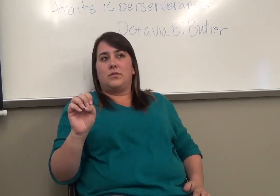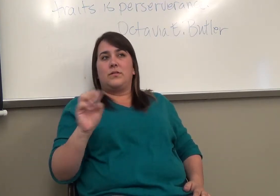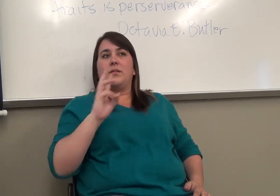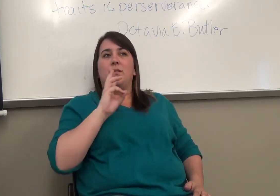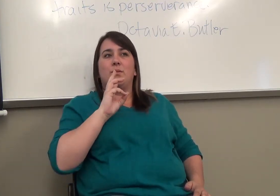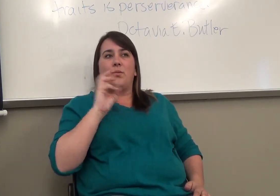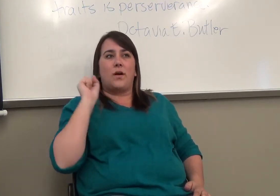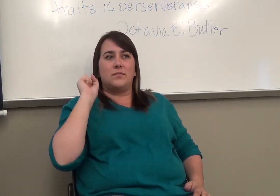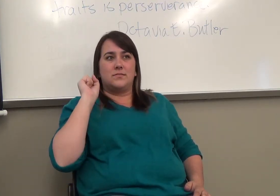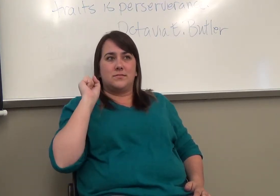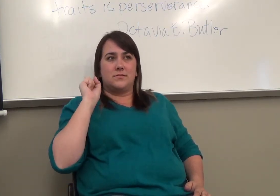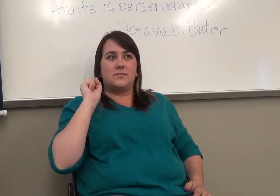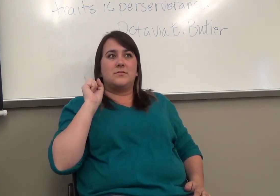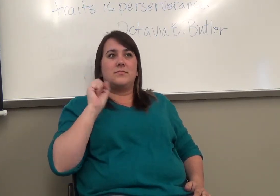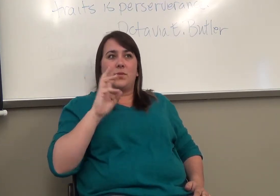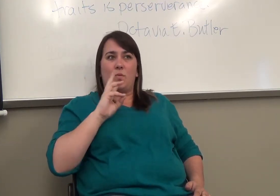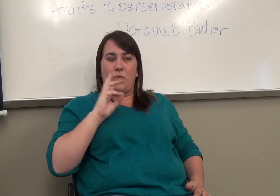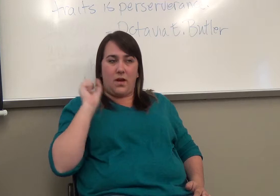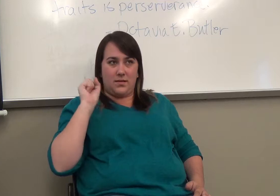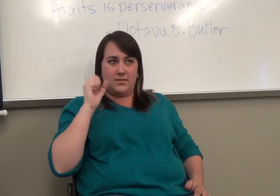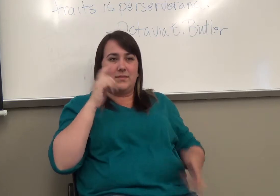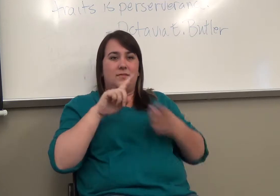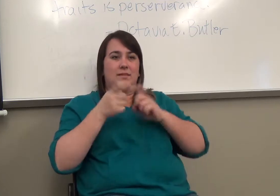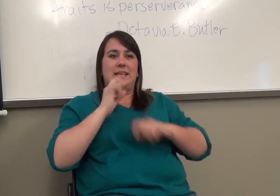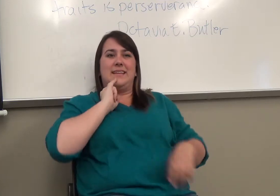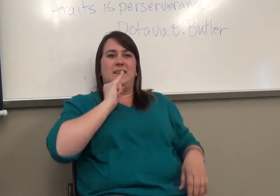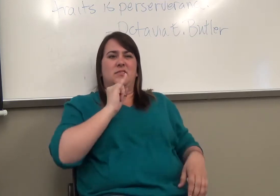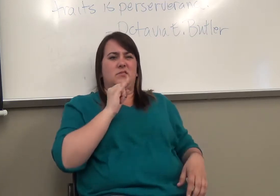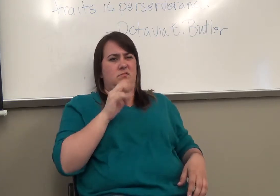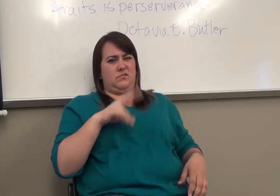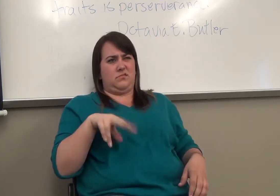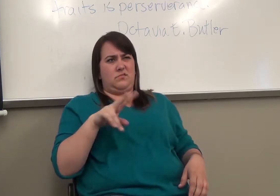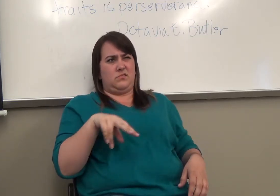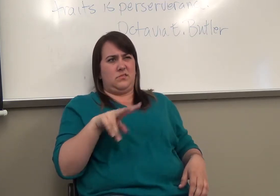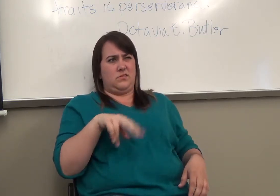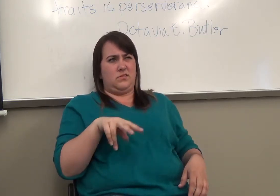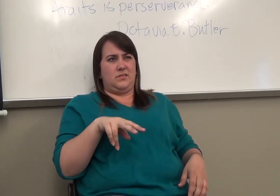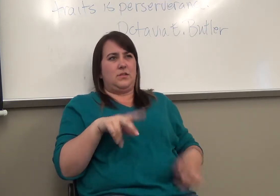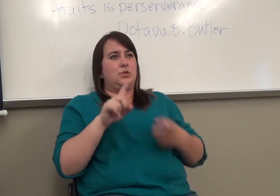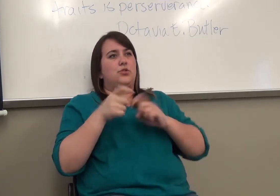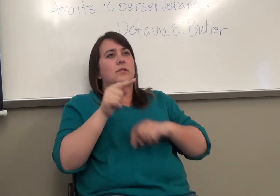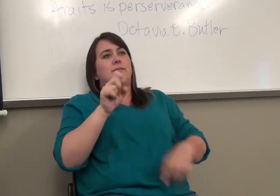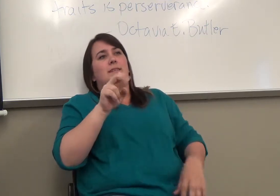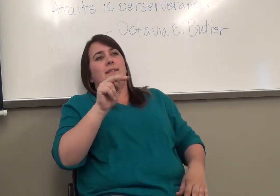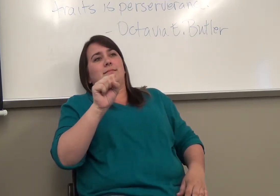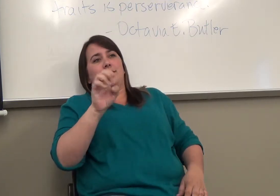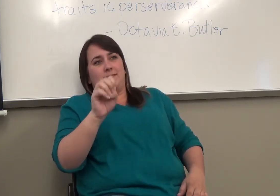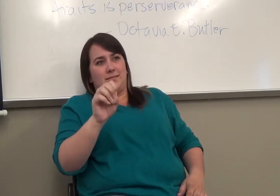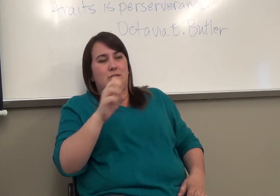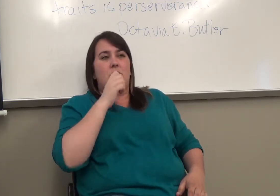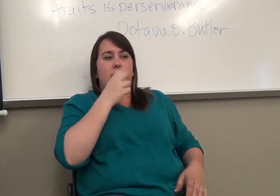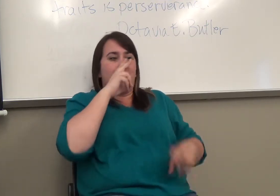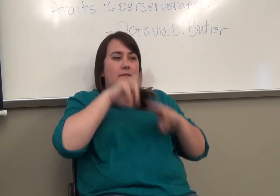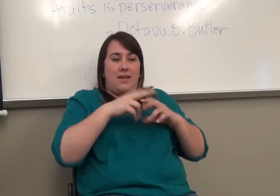Was. Yeah, if you change this to is, that doesn't work because then you're changing the tense. They aren't having fun now, they had it in the